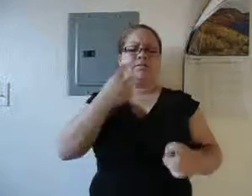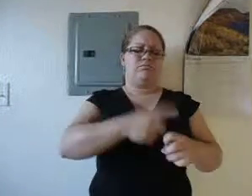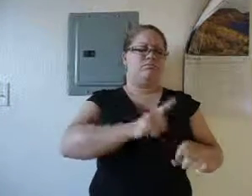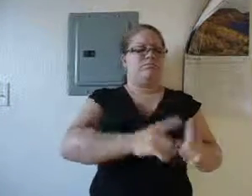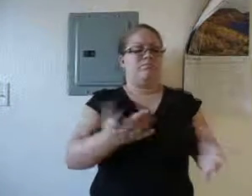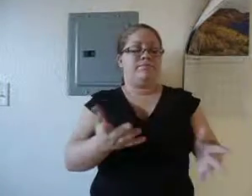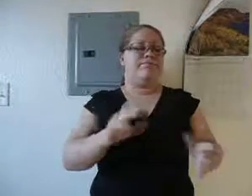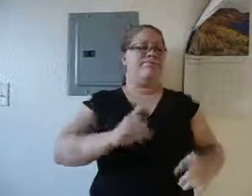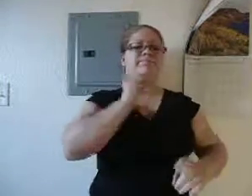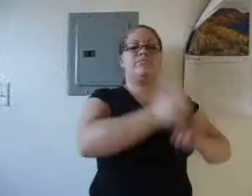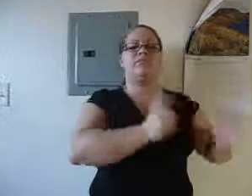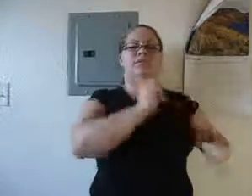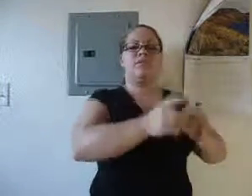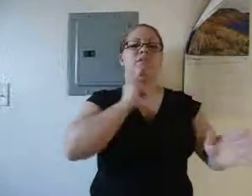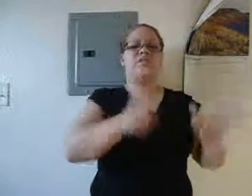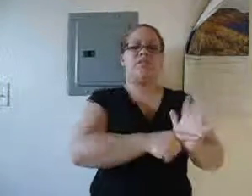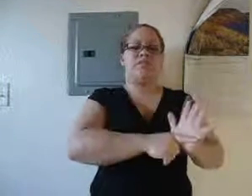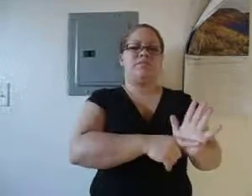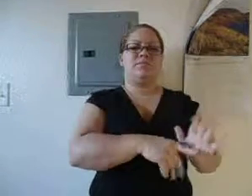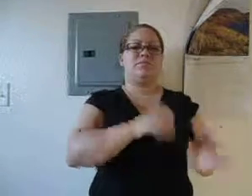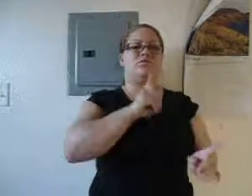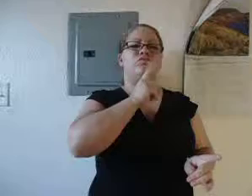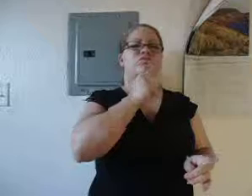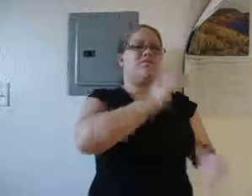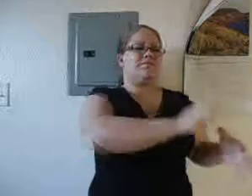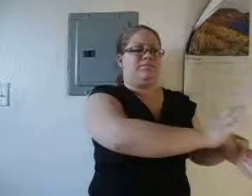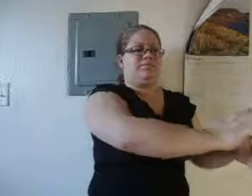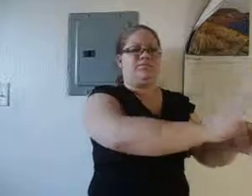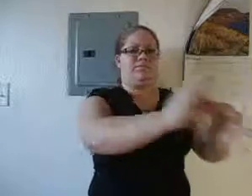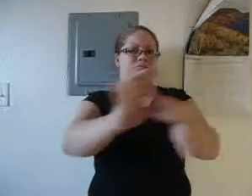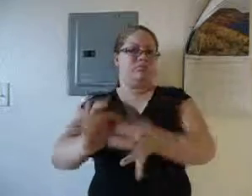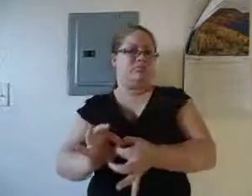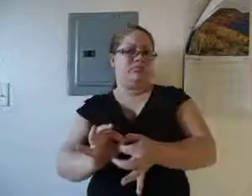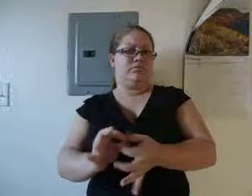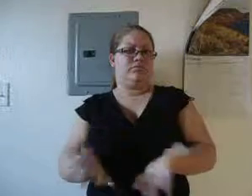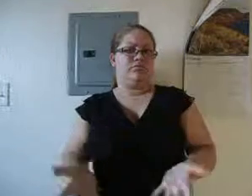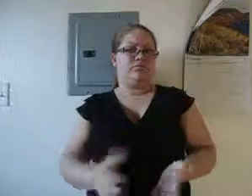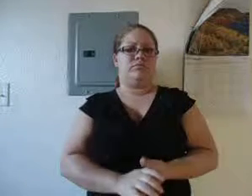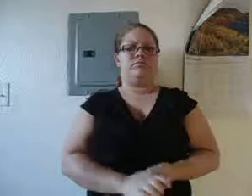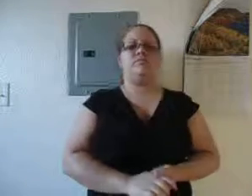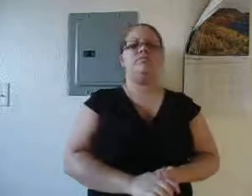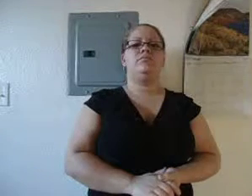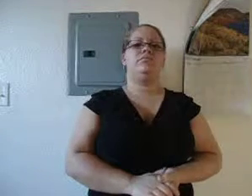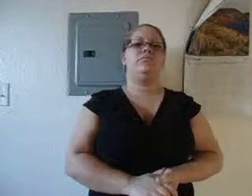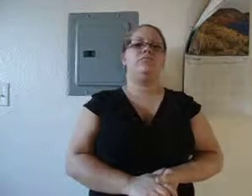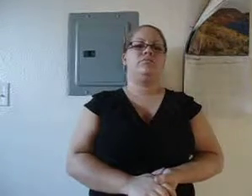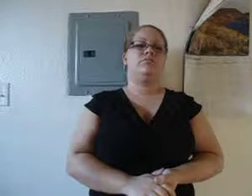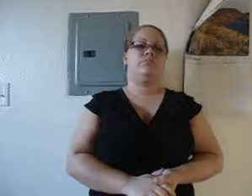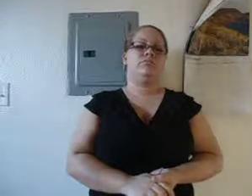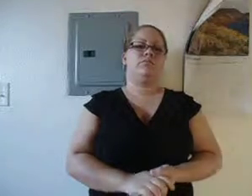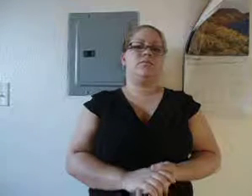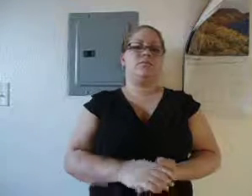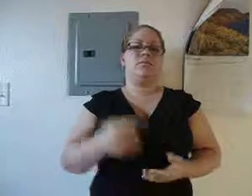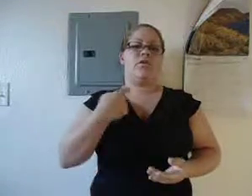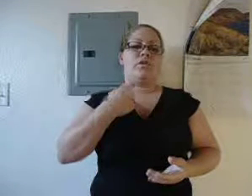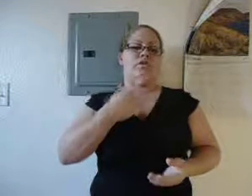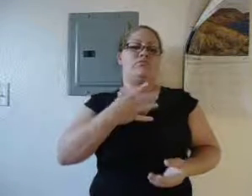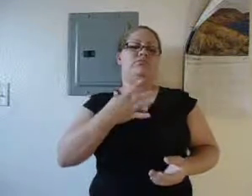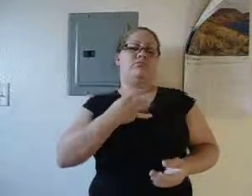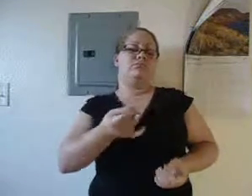or any sort of theme. So I like to think about giving my students assignments that are related to a